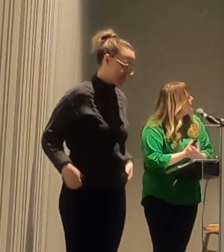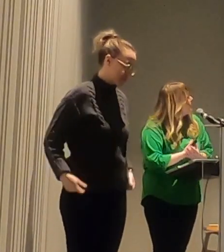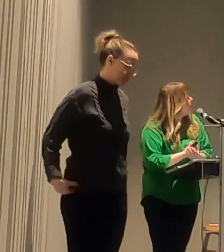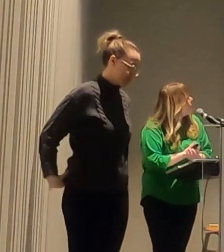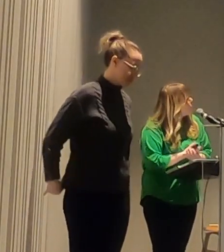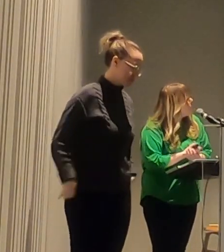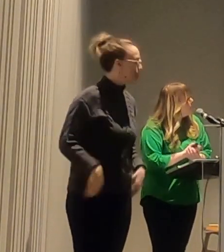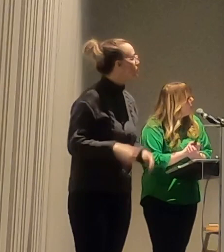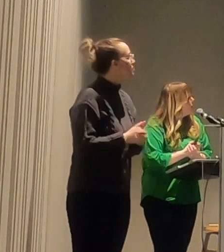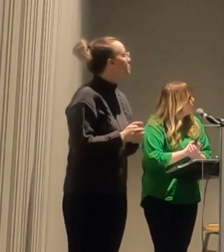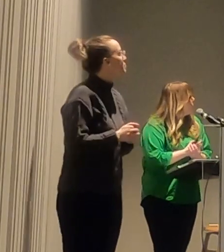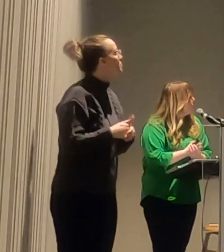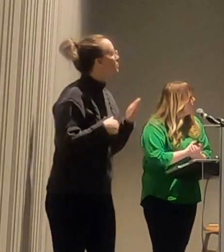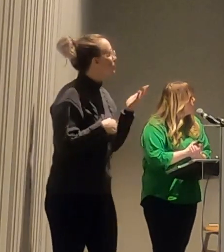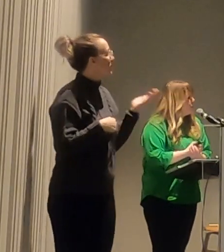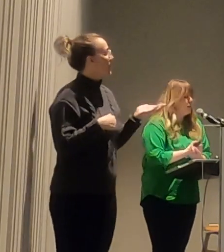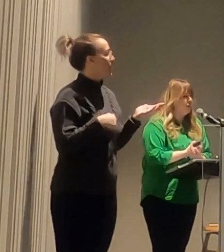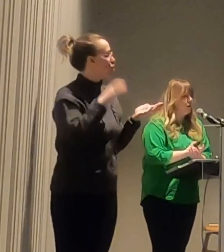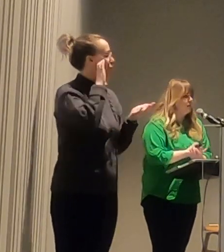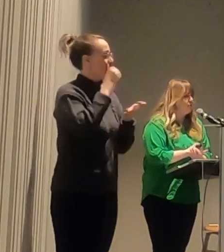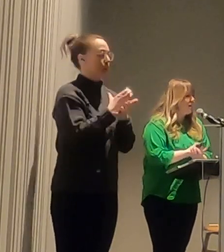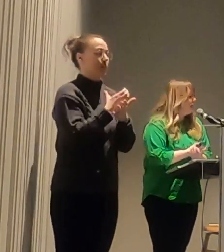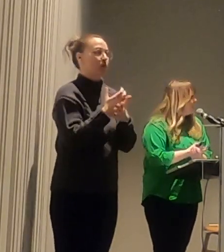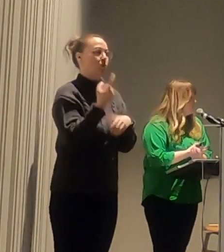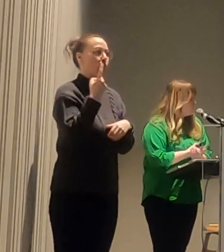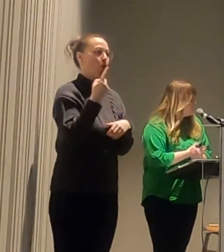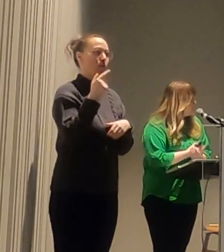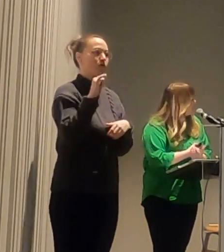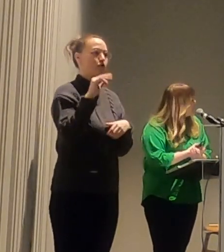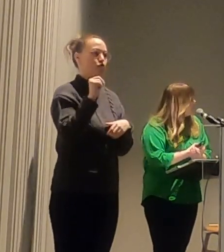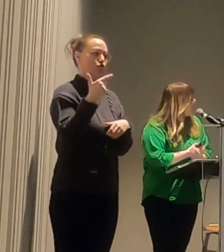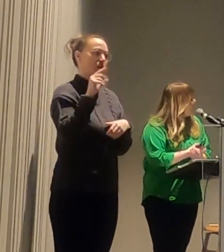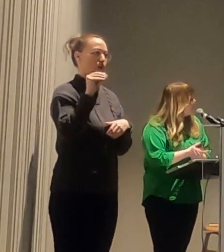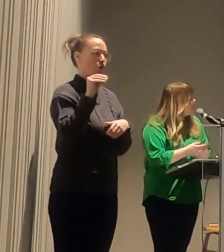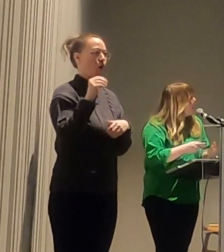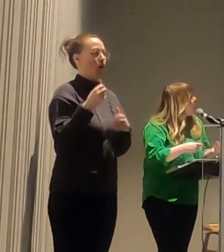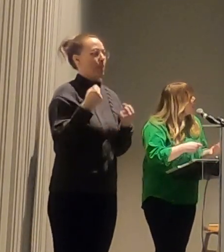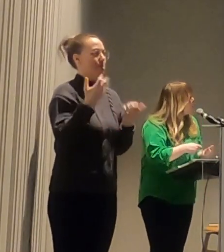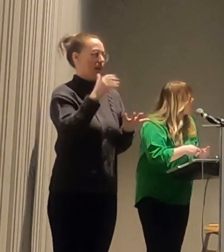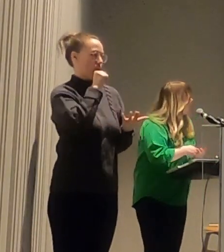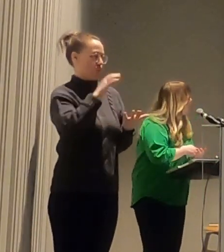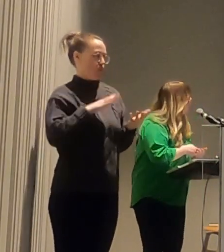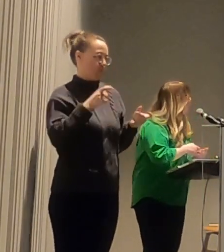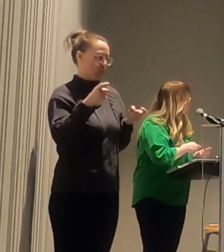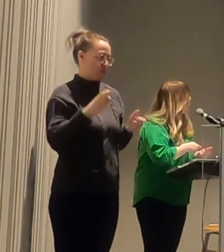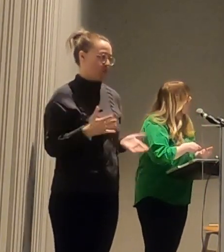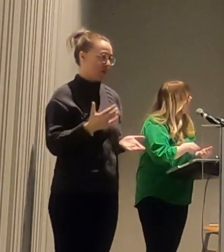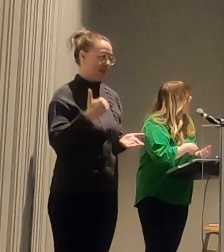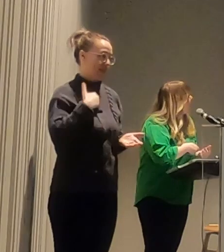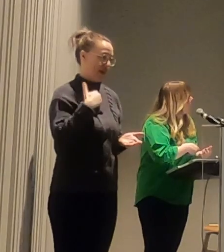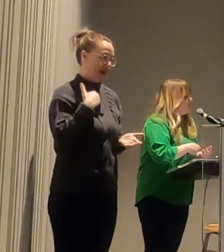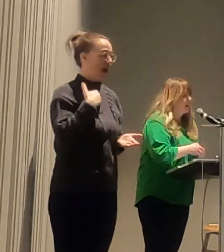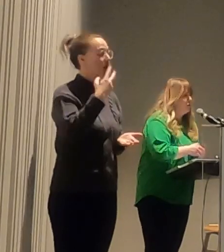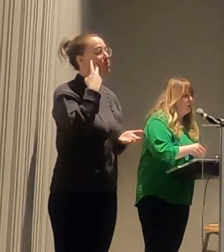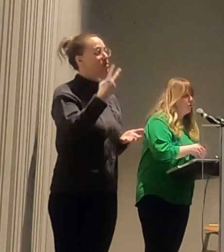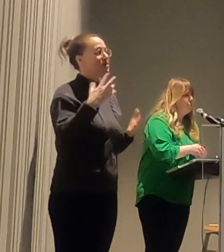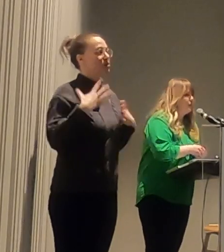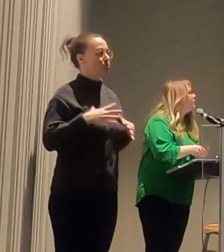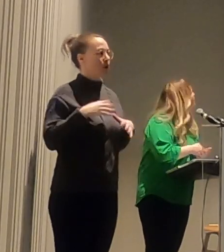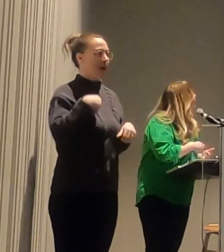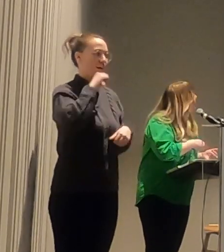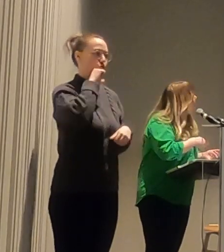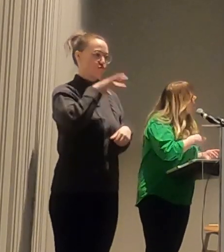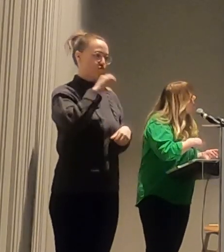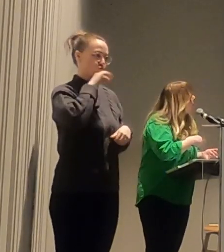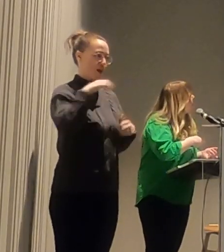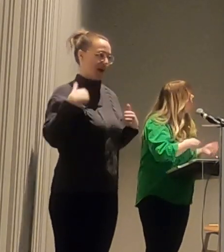And here is a drawing of one of Qianlong's many empresses that he had. And you can see she's wearing a dragon robe,